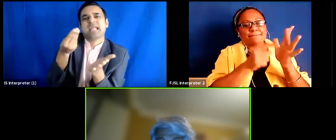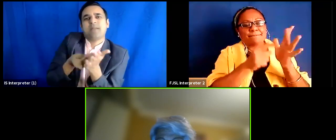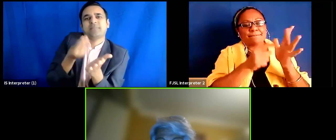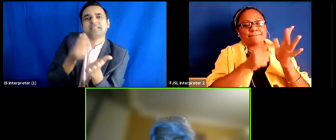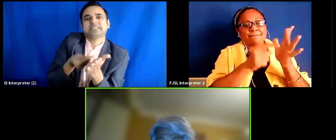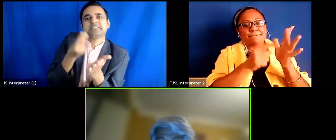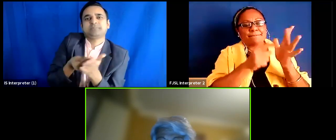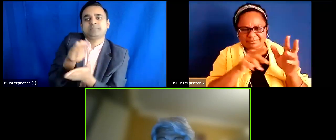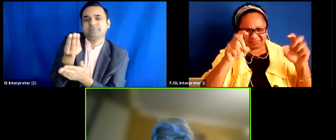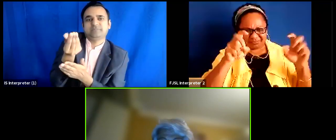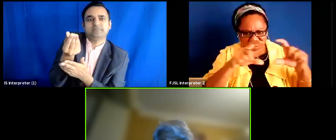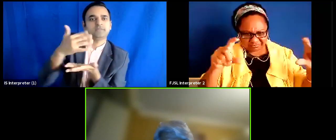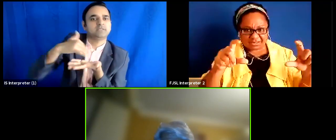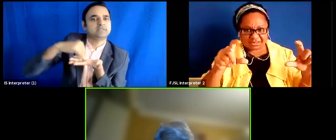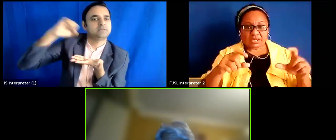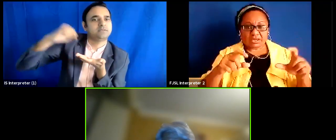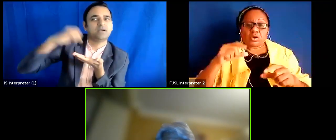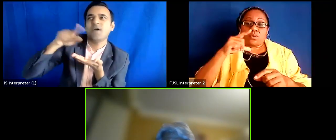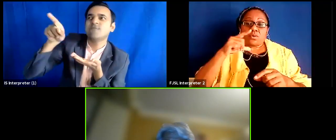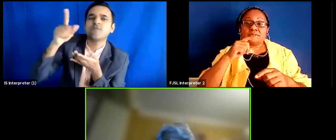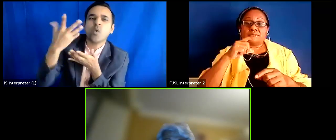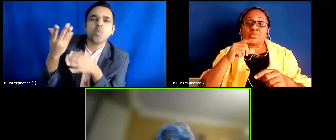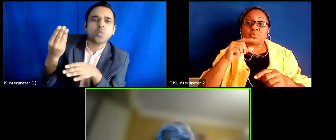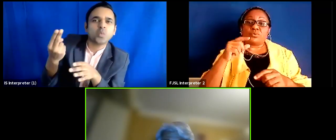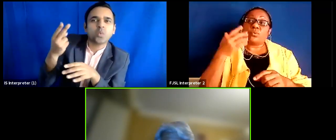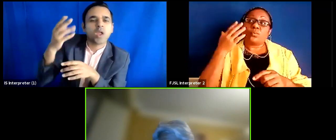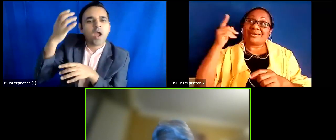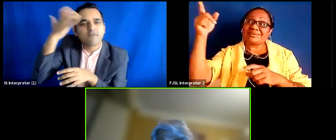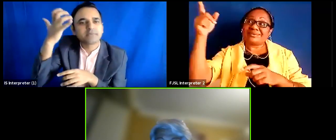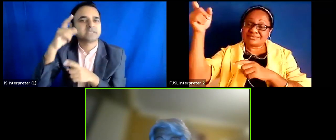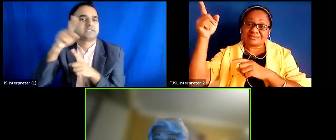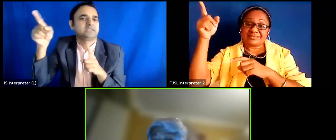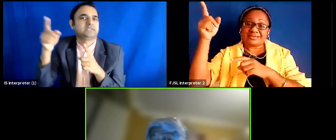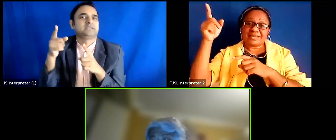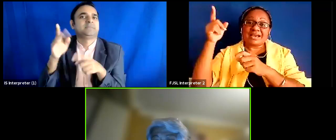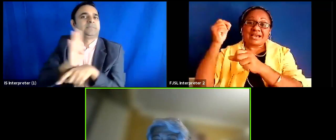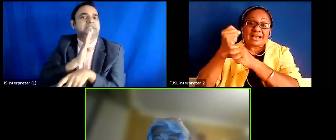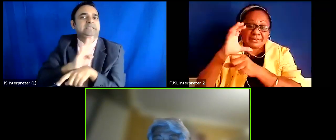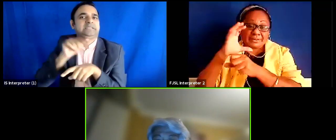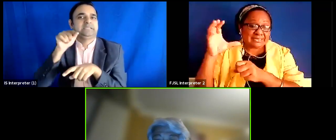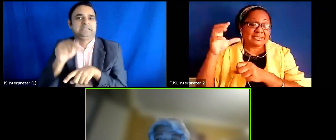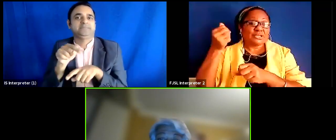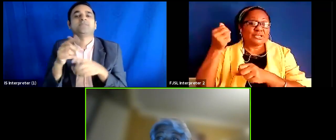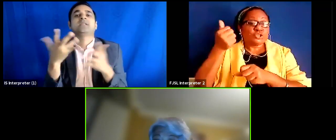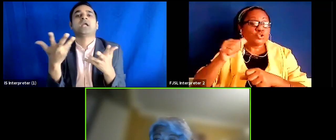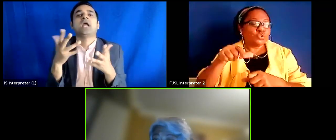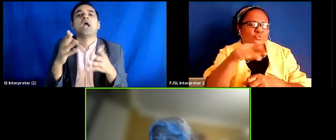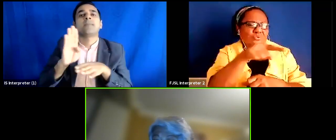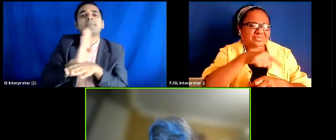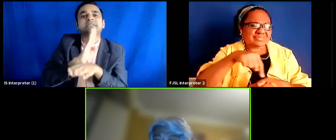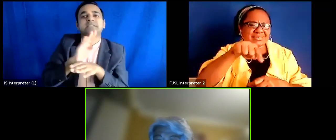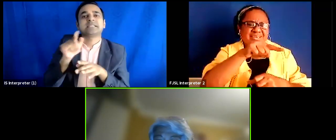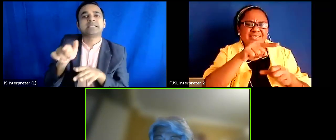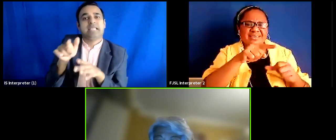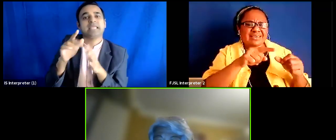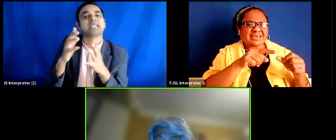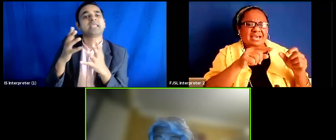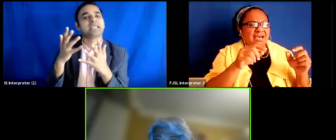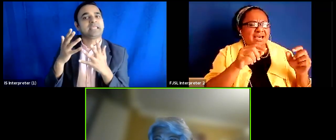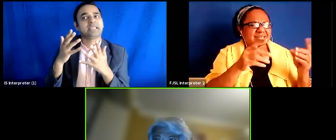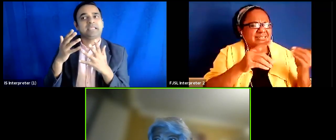advantage of major destabilizing events, such as war, political upheaval, and natural